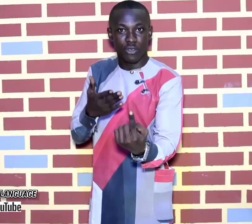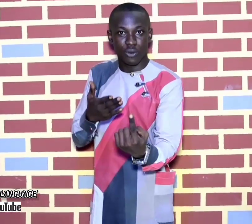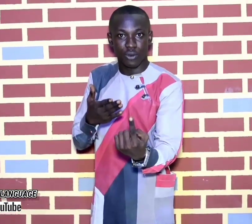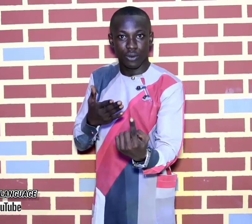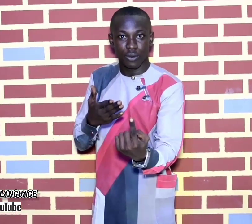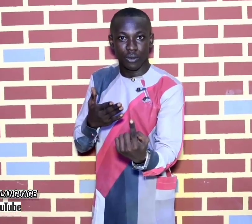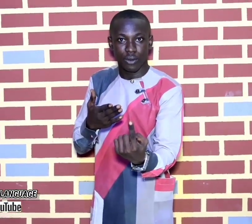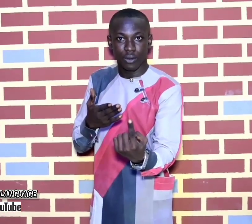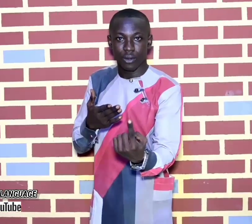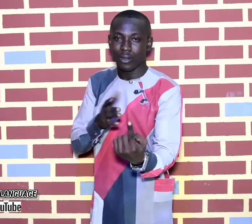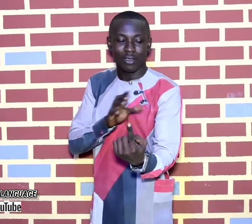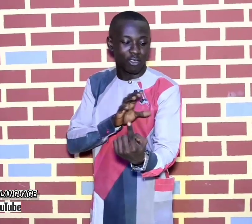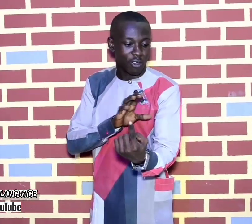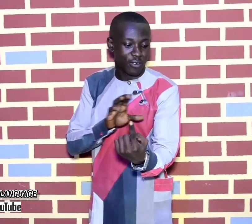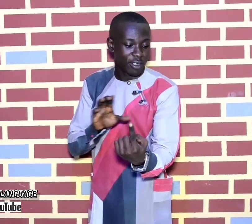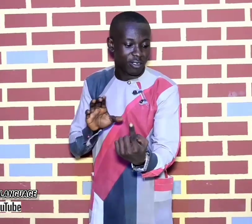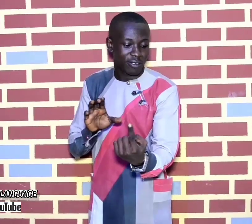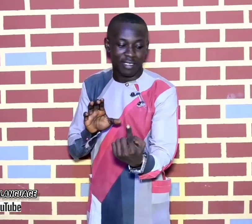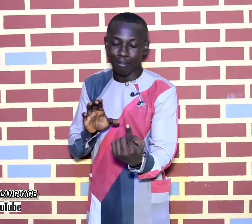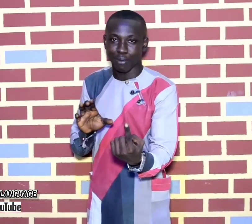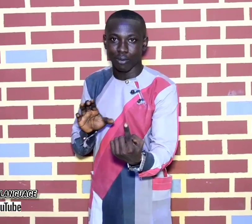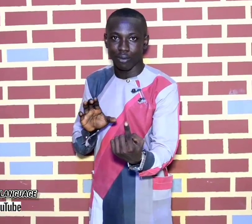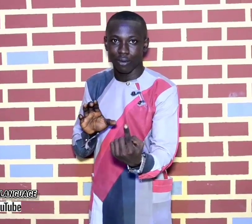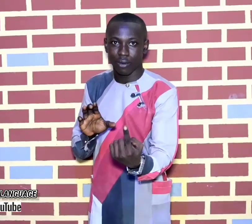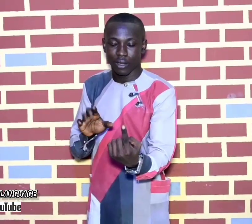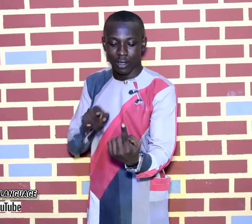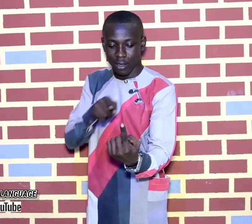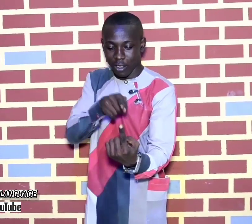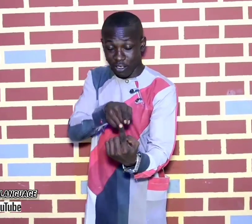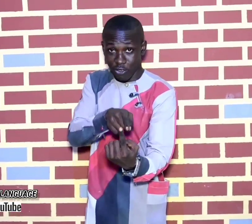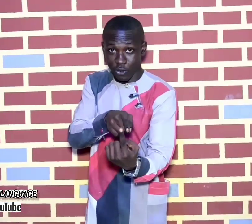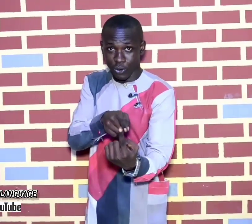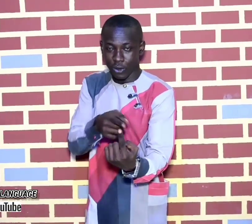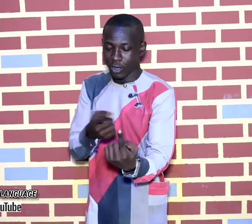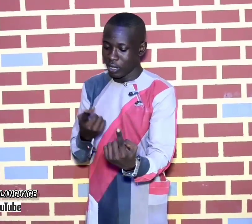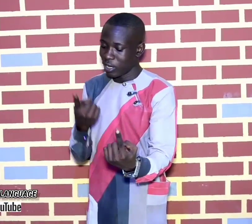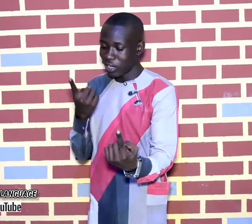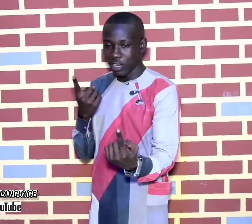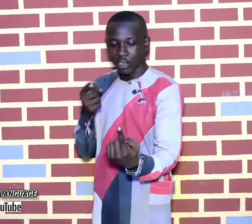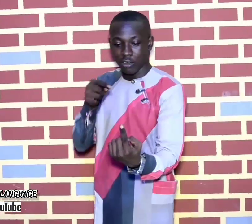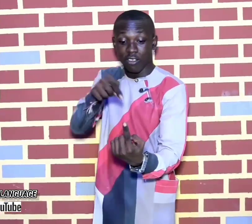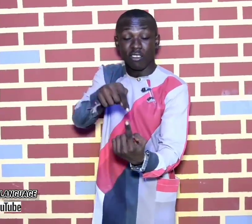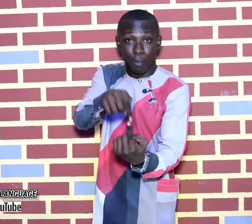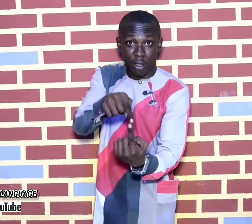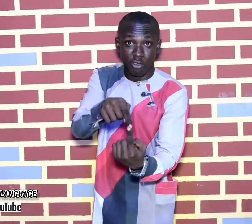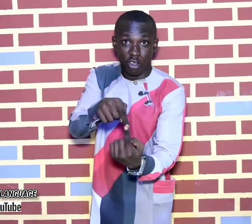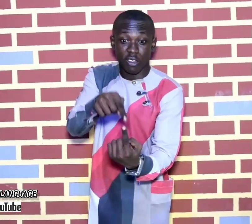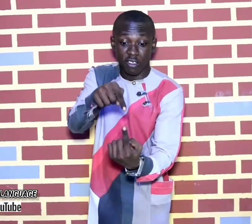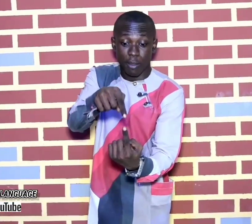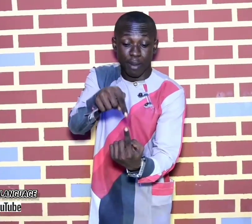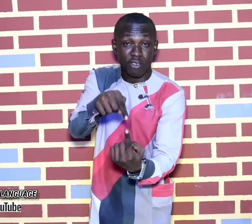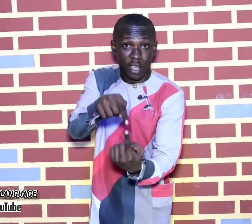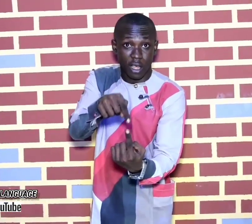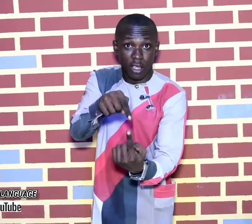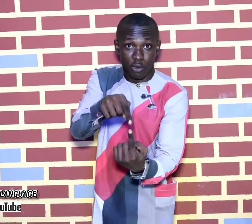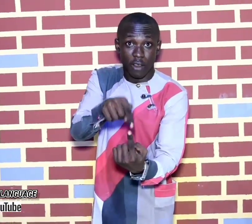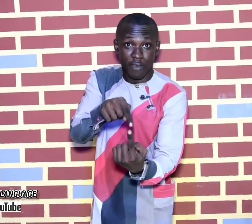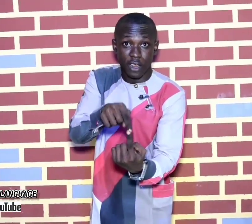you. Just very simple. This is you. This is the person, sorry, this is the person you are referring